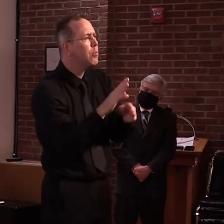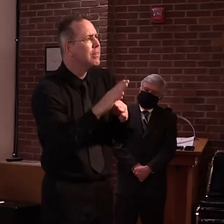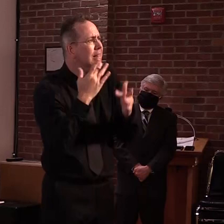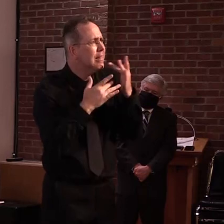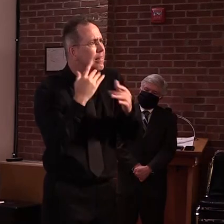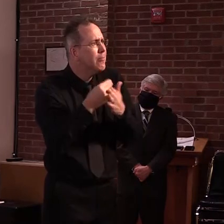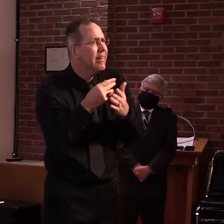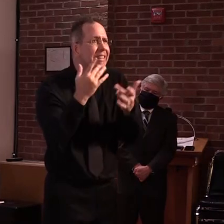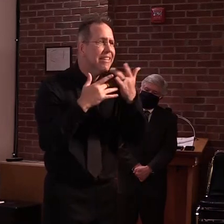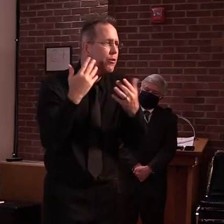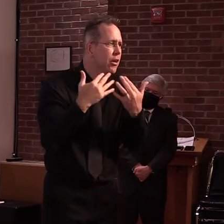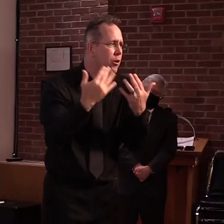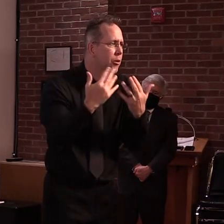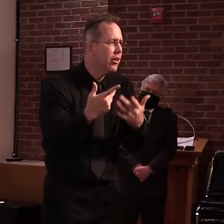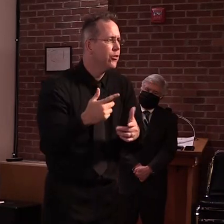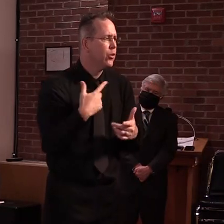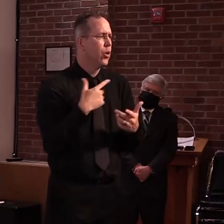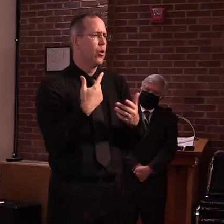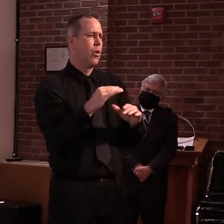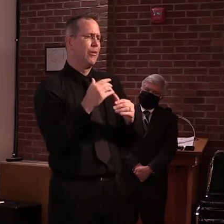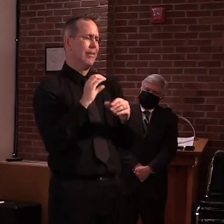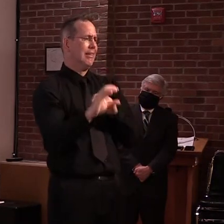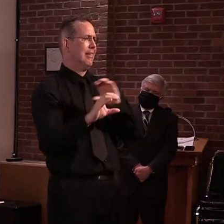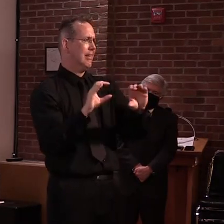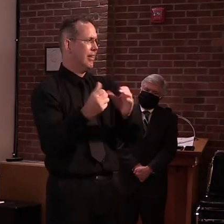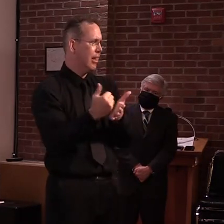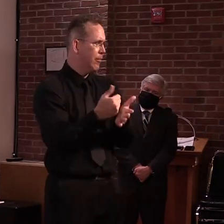the program as well.